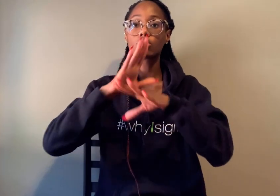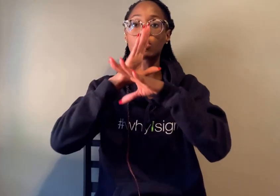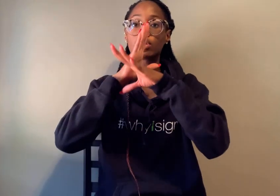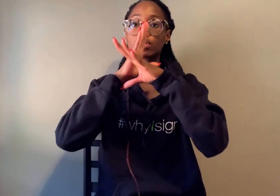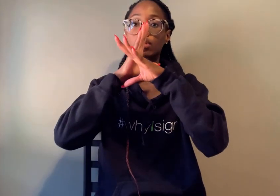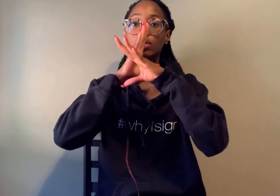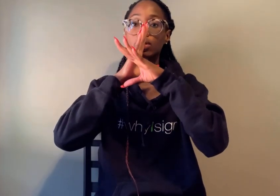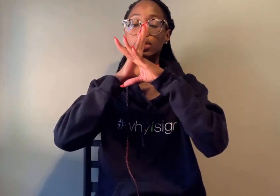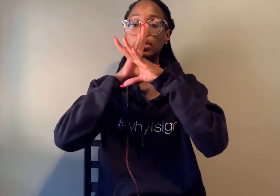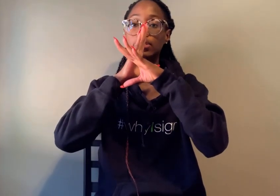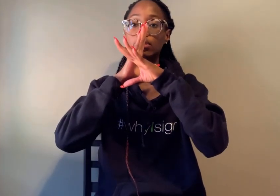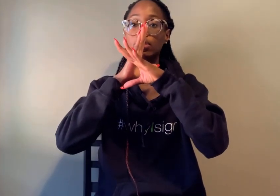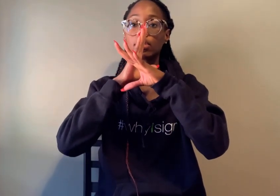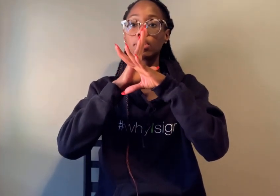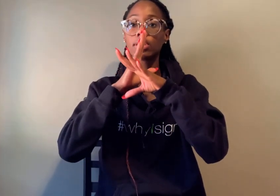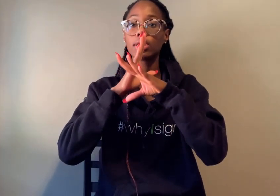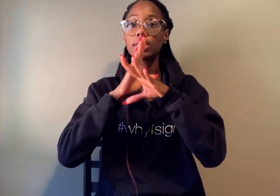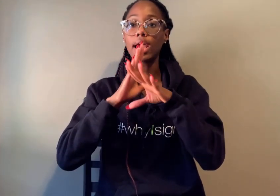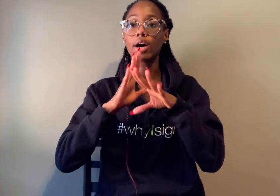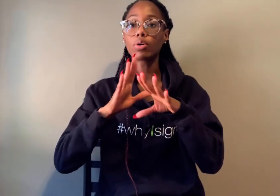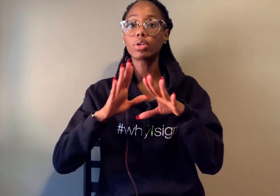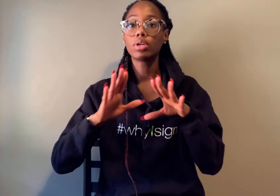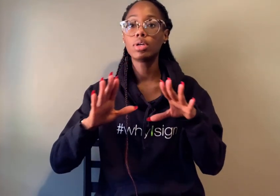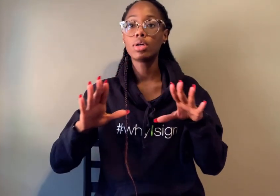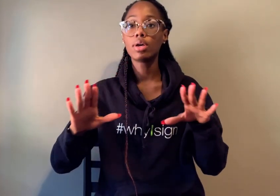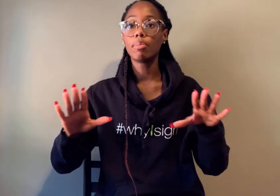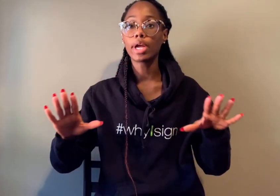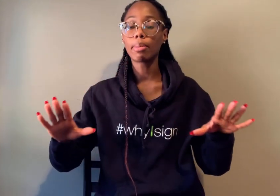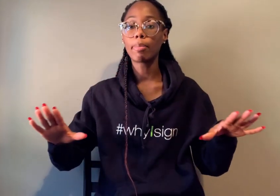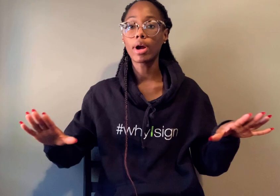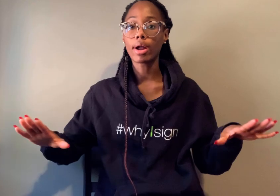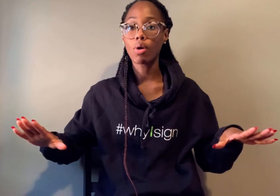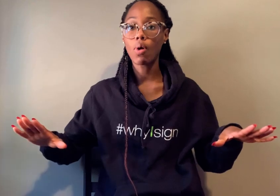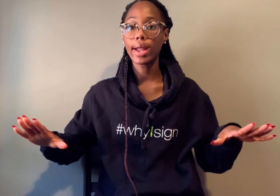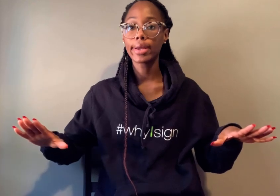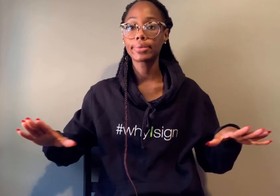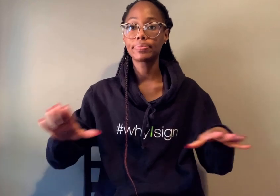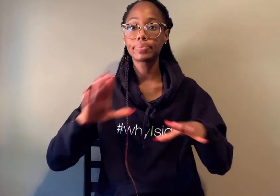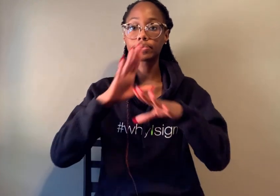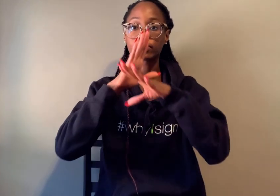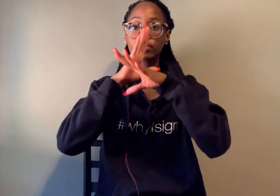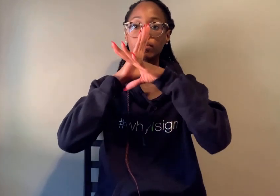it's touching, down, bring them apart, quiet.